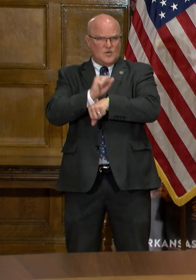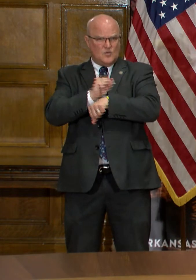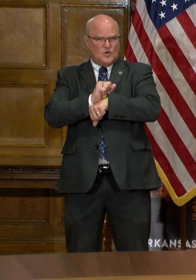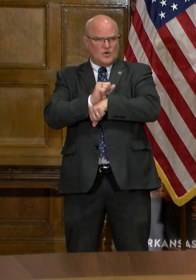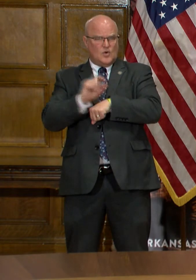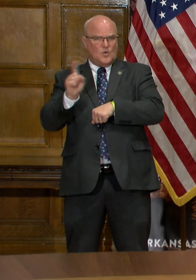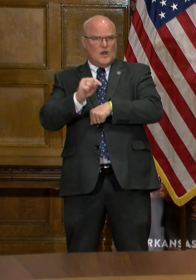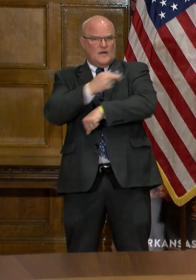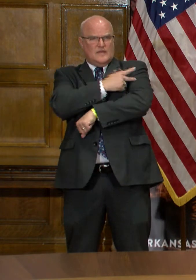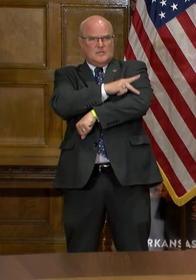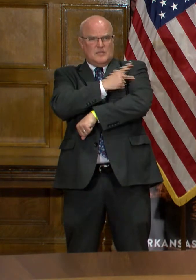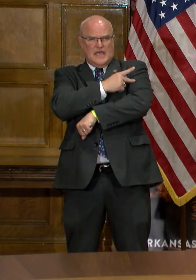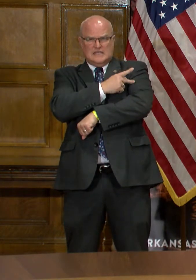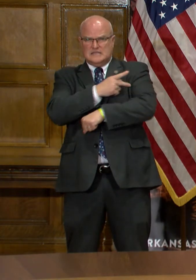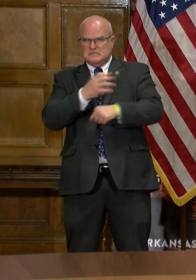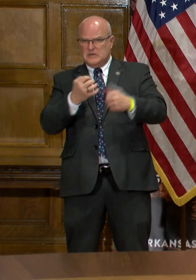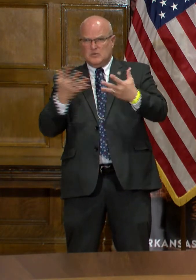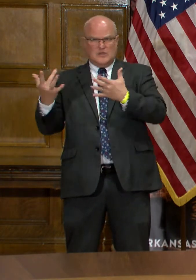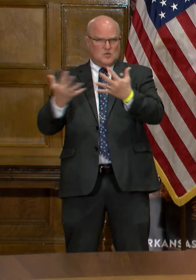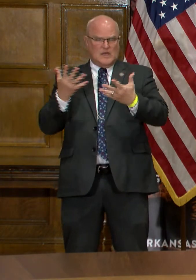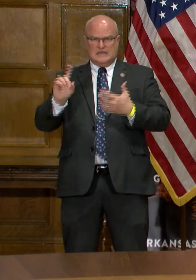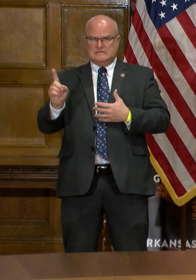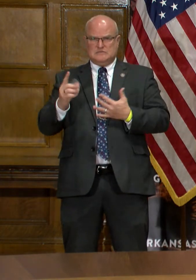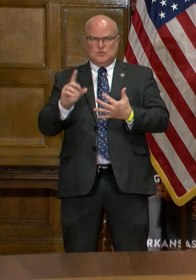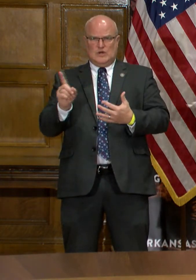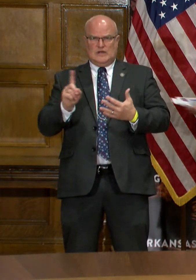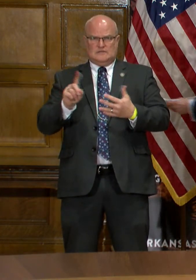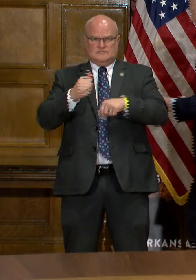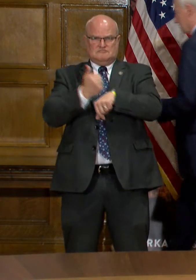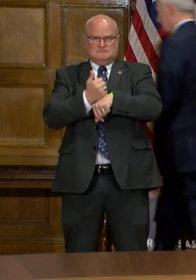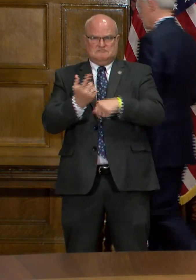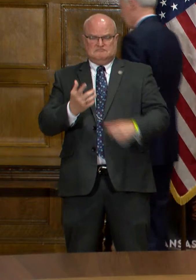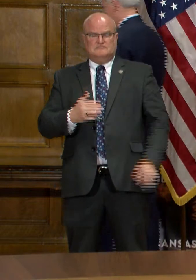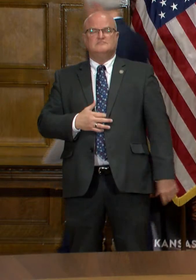would the patient be while they're on a waiting list?